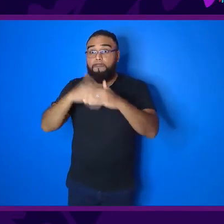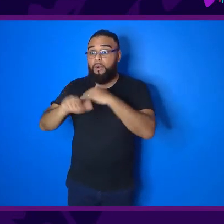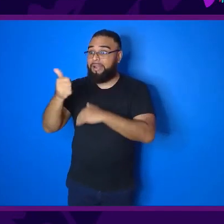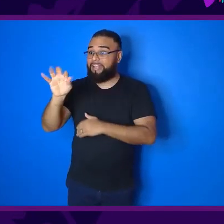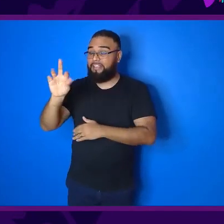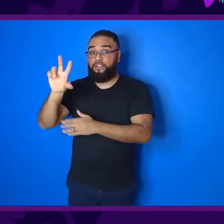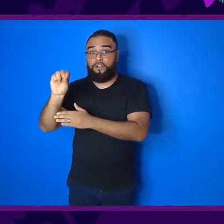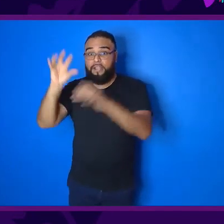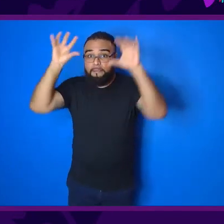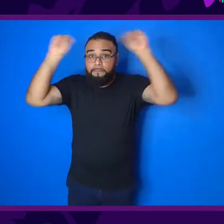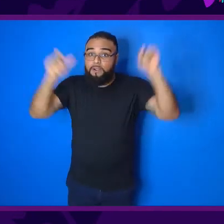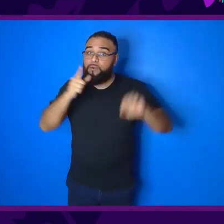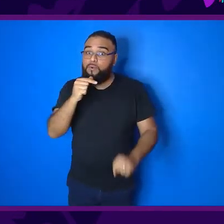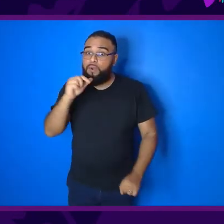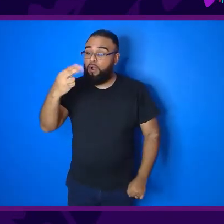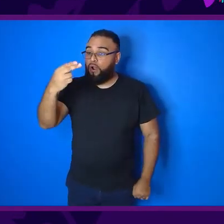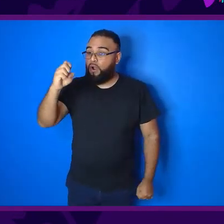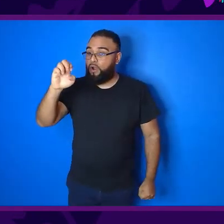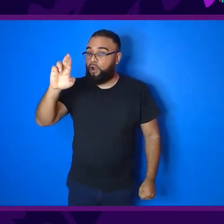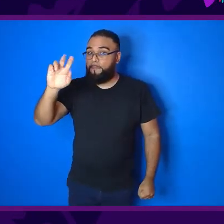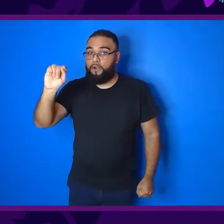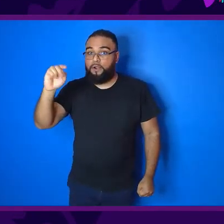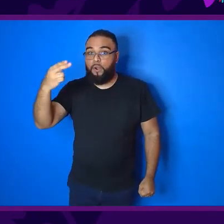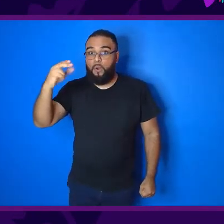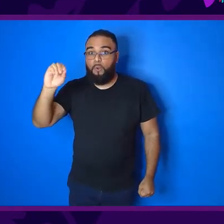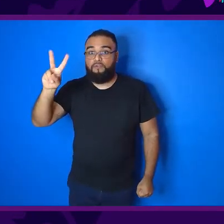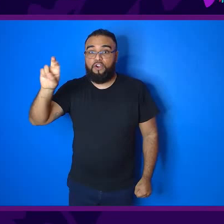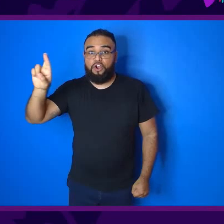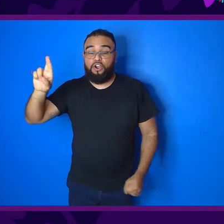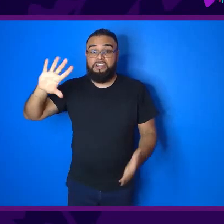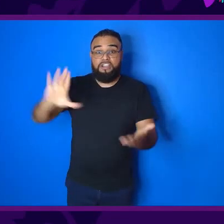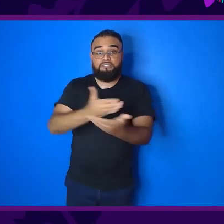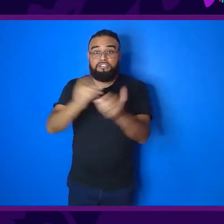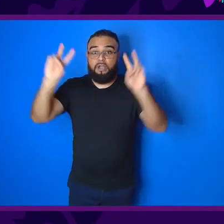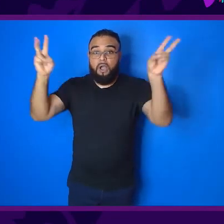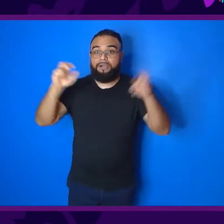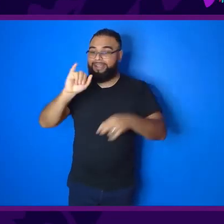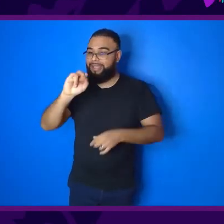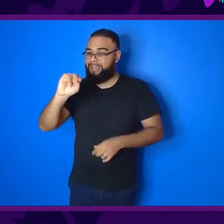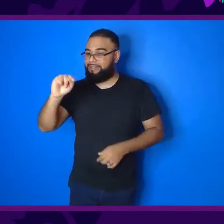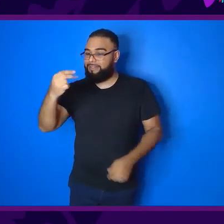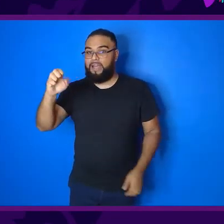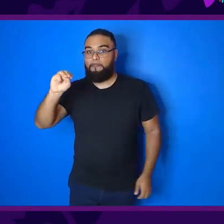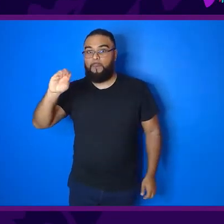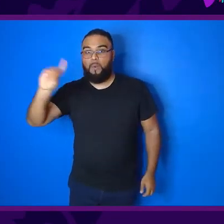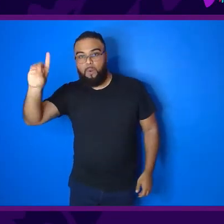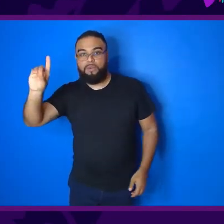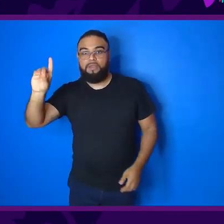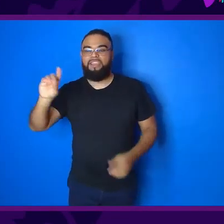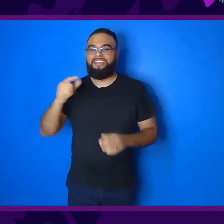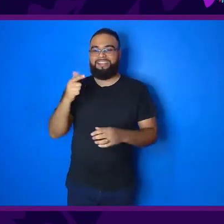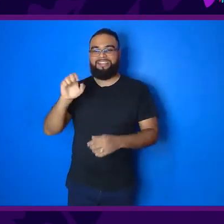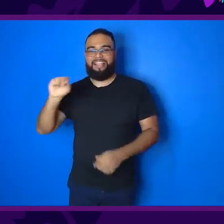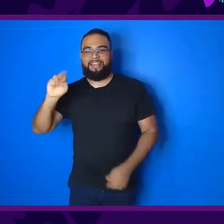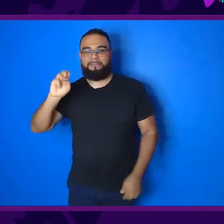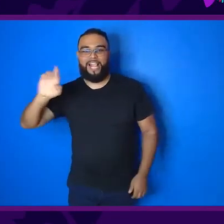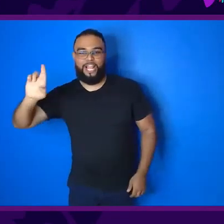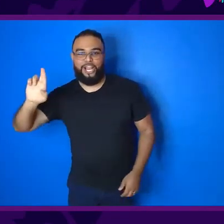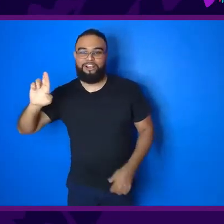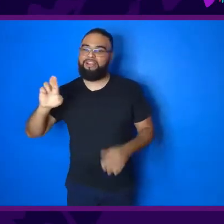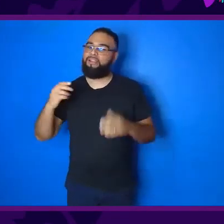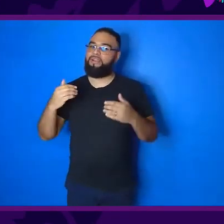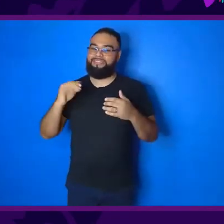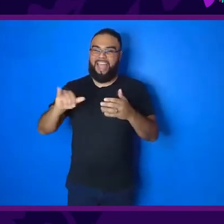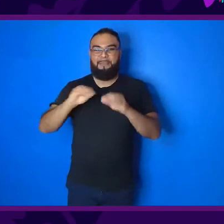president. And Glenn Miller's In the Mood was #1 on the music charts. A gallon of gas was 10 cents and a burger was